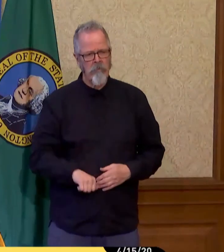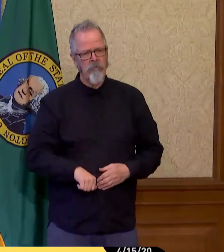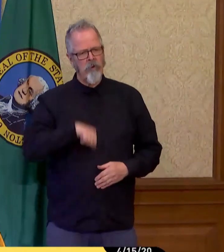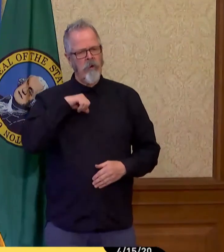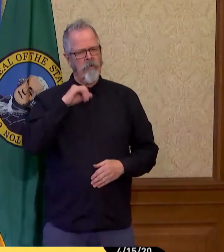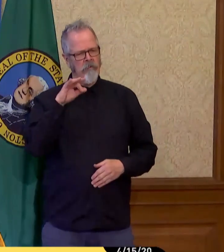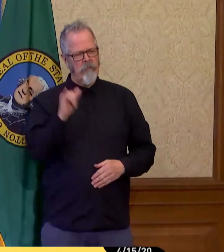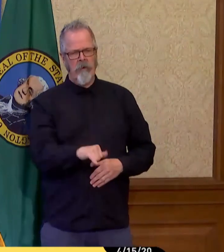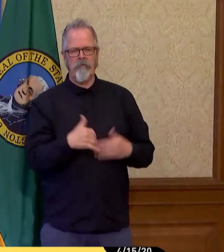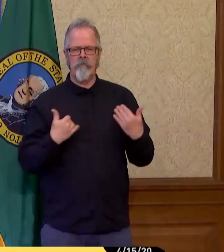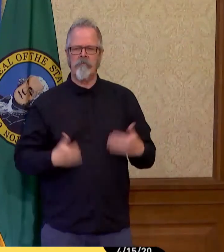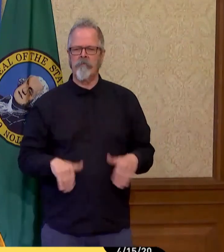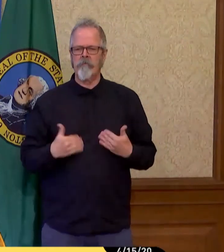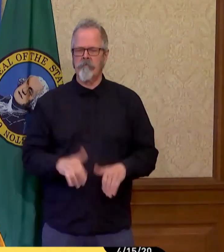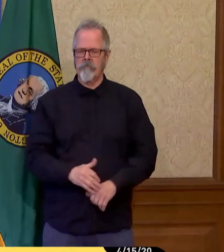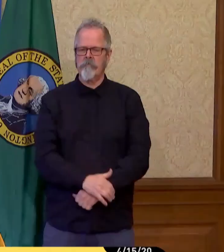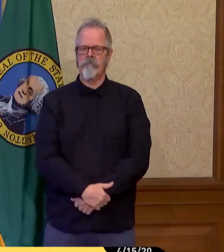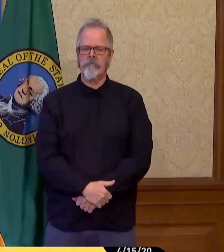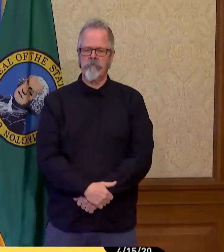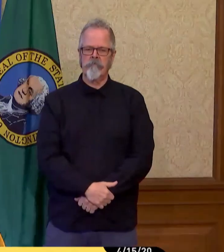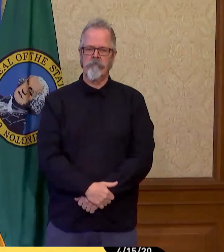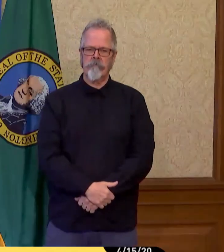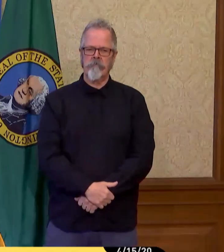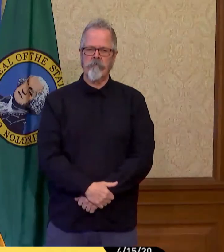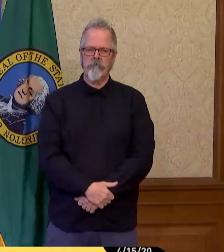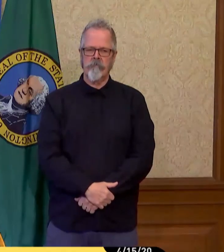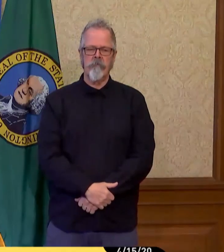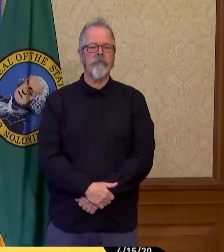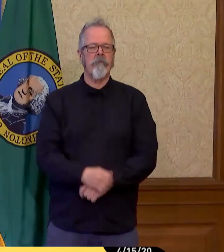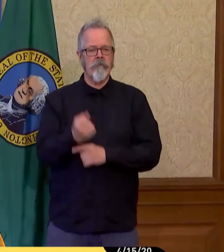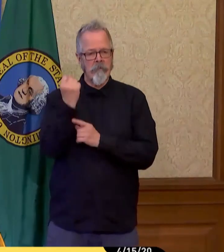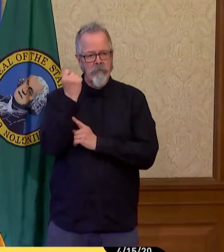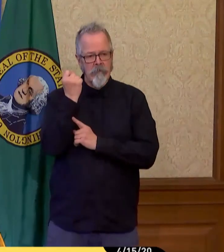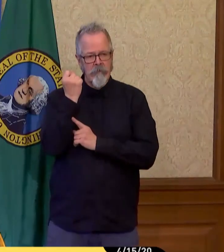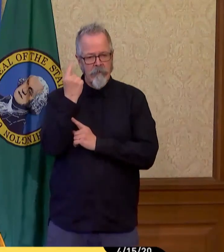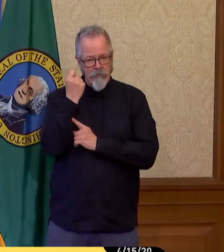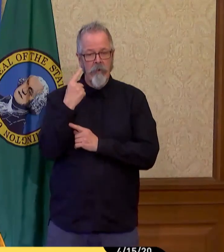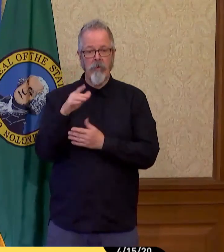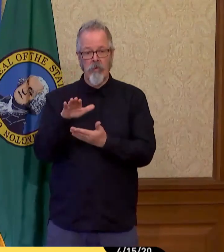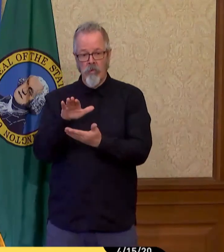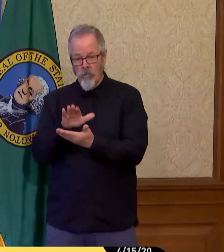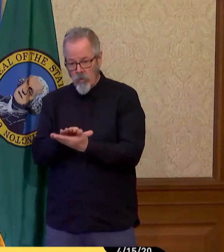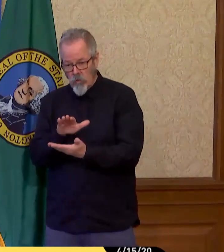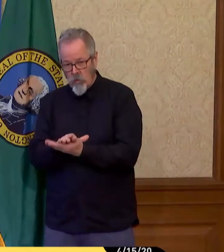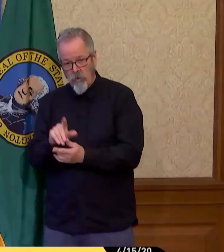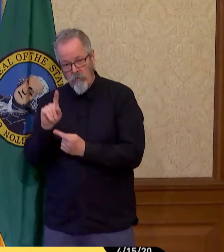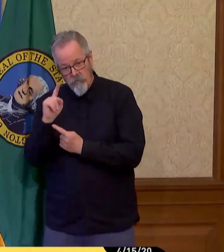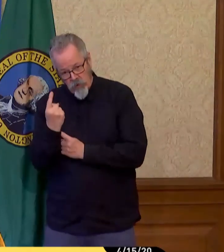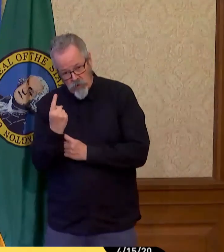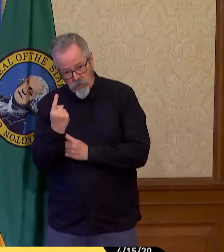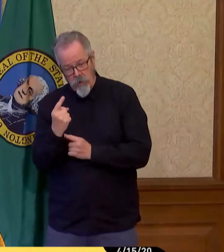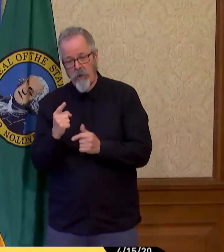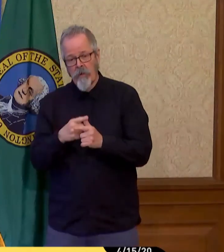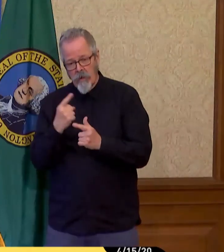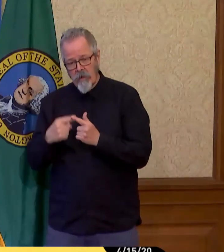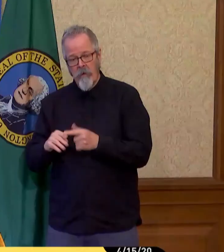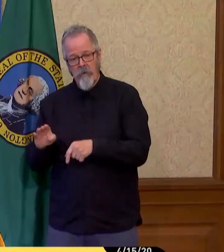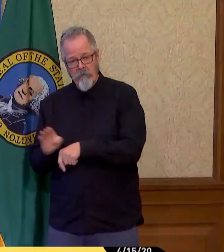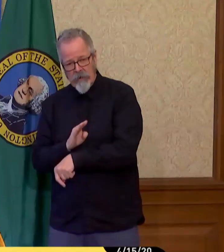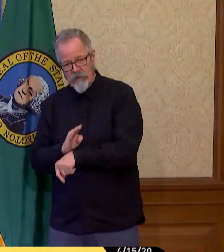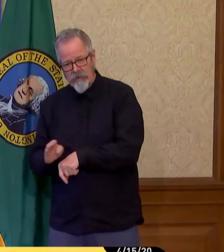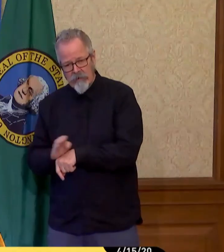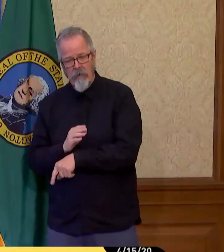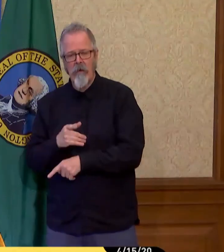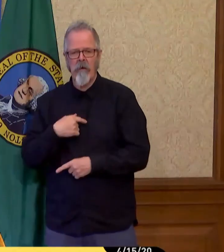I wouldn't take my comment that this would come out as an inverse as for sure saying that schools are going to reopen before